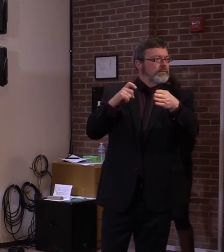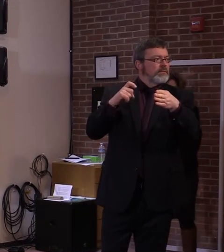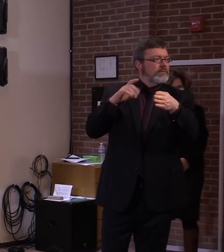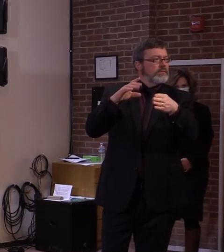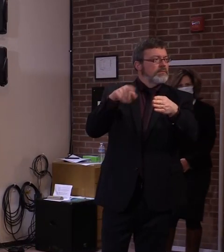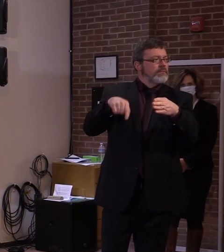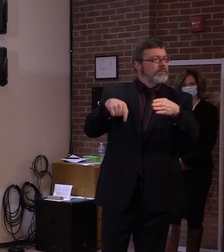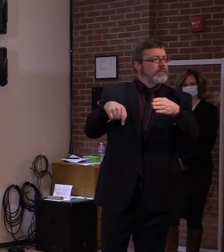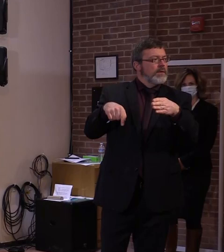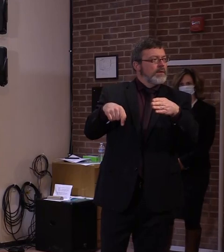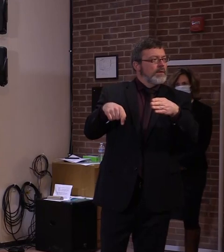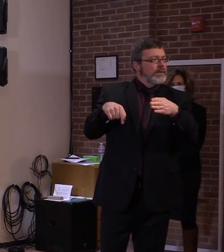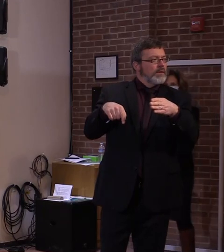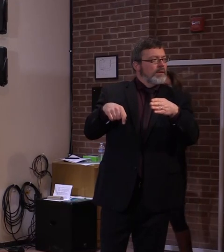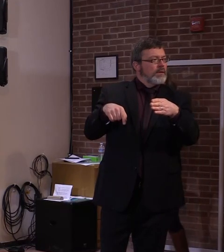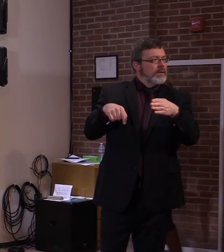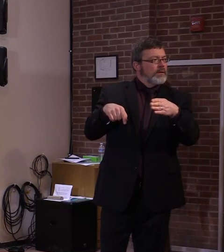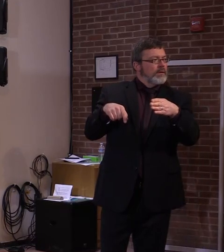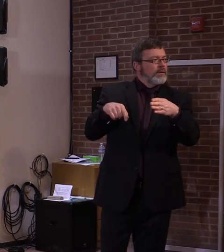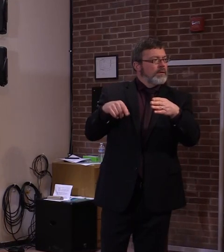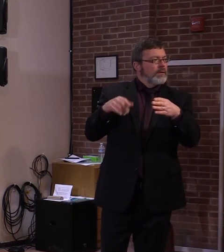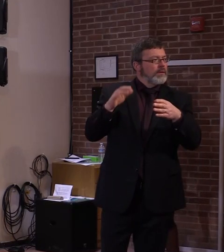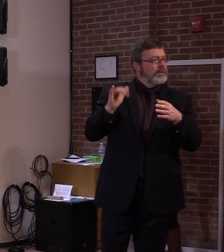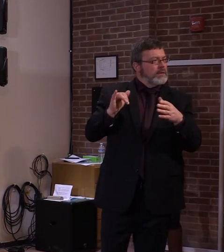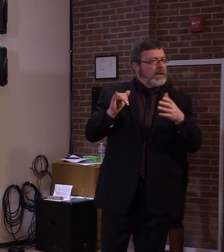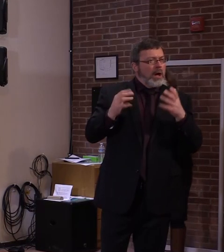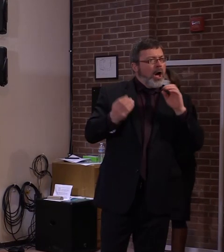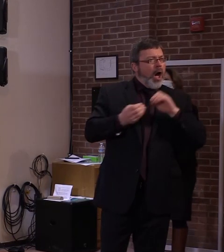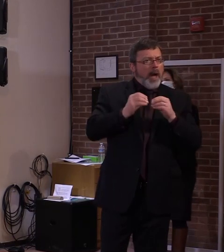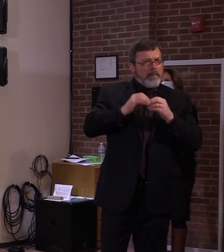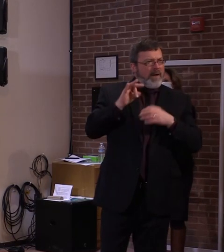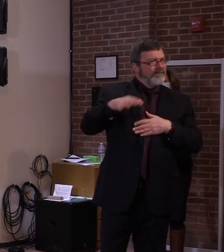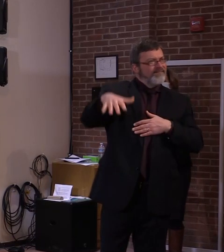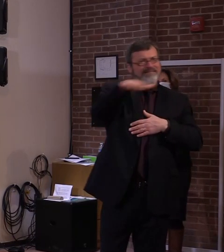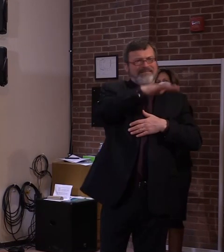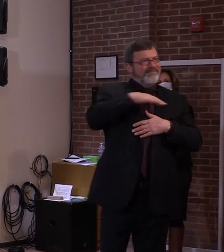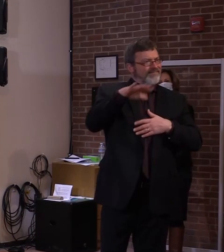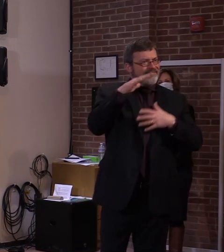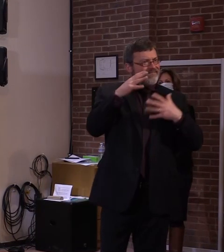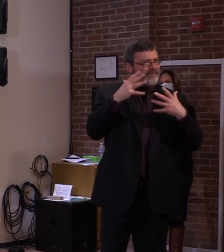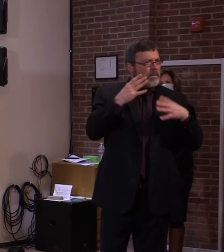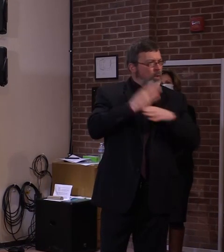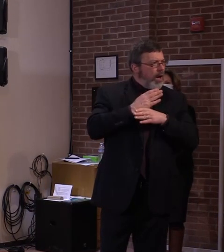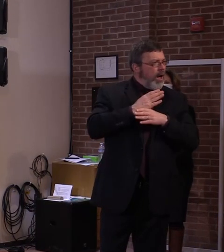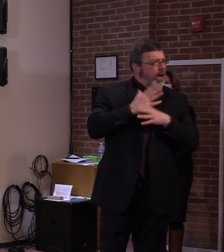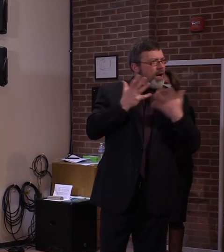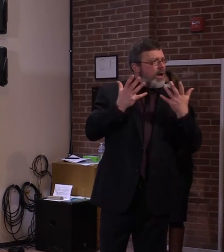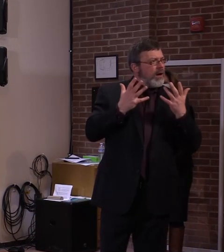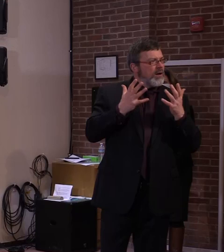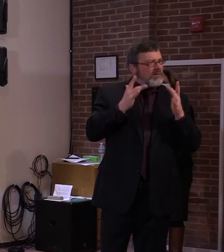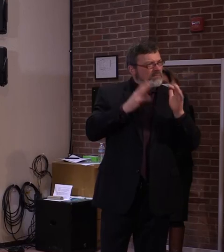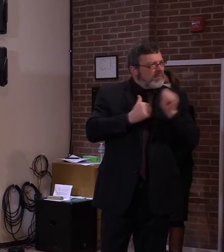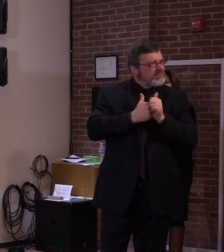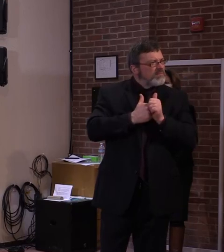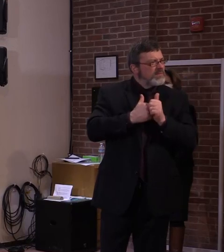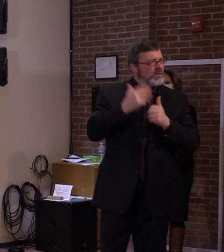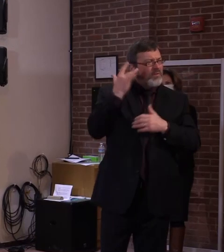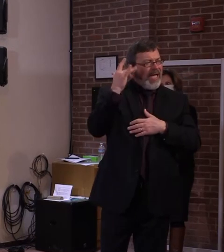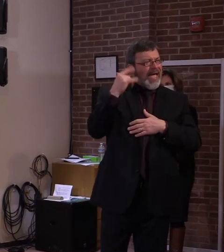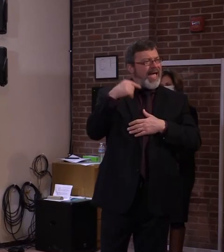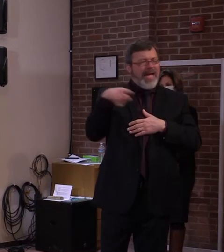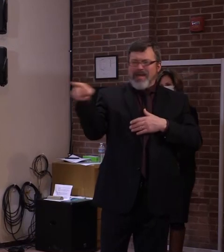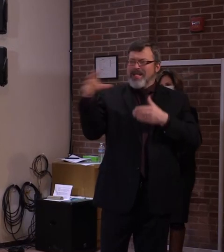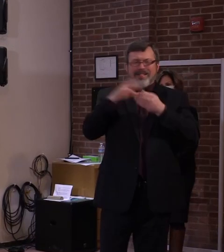We see what the fully vaccinated percentage is, and then we see a percentage of that, but what is the actual fully protected